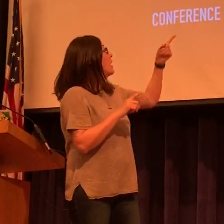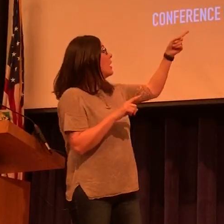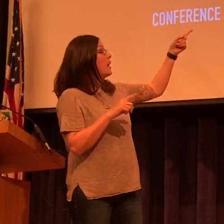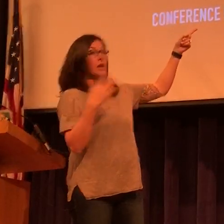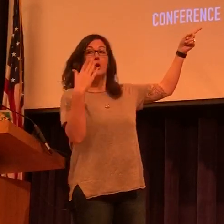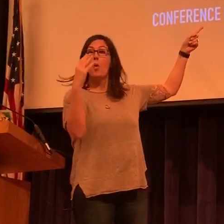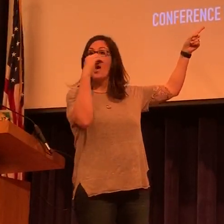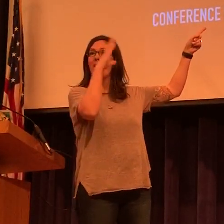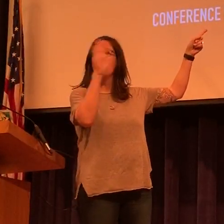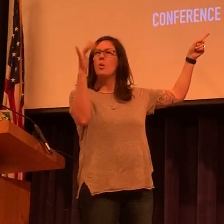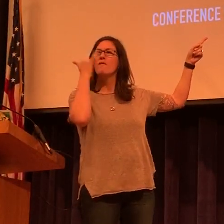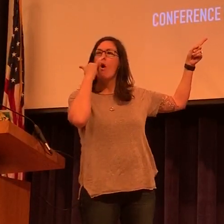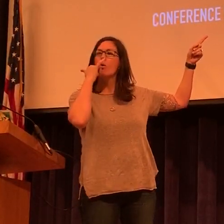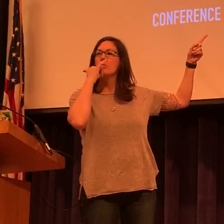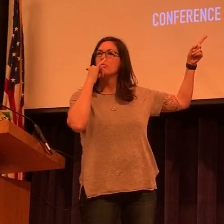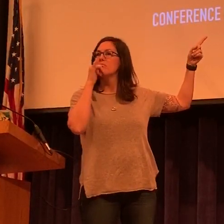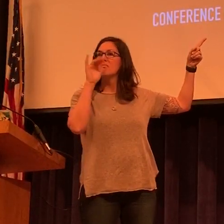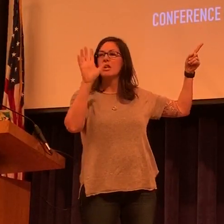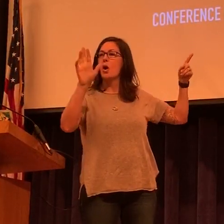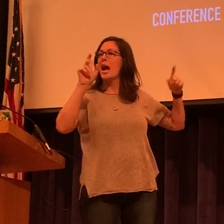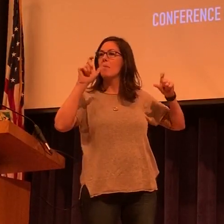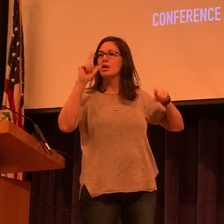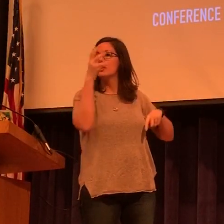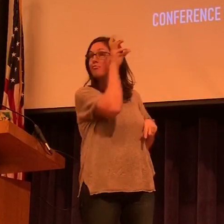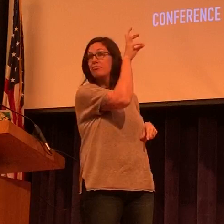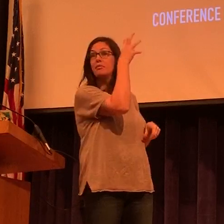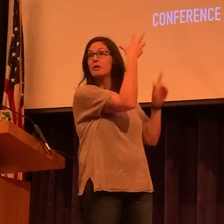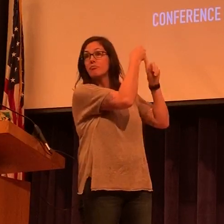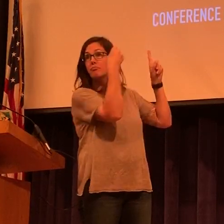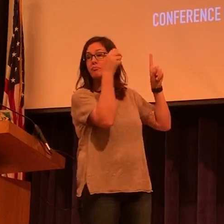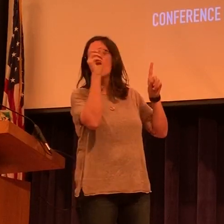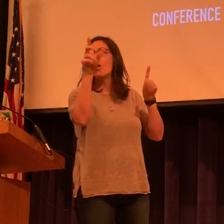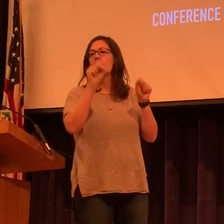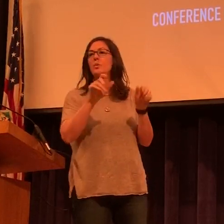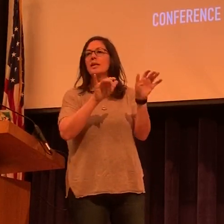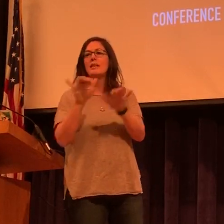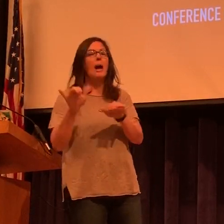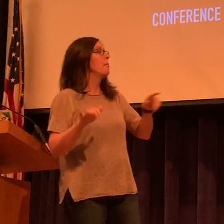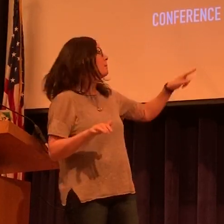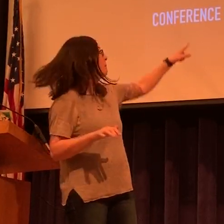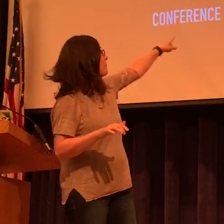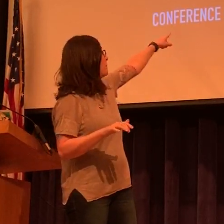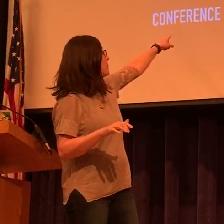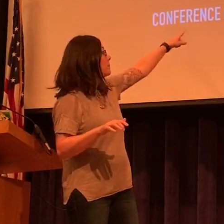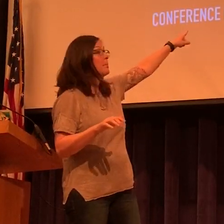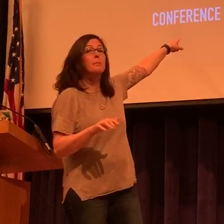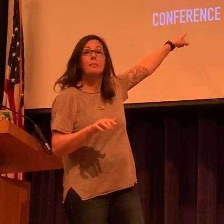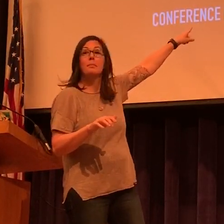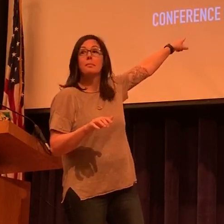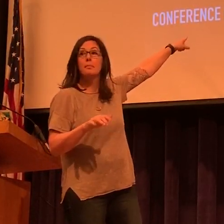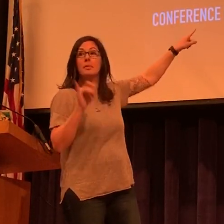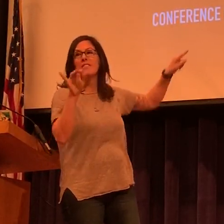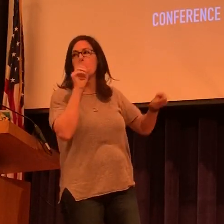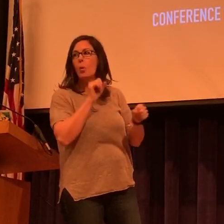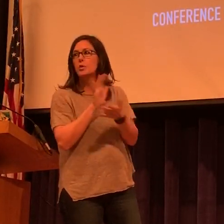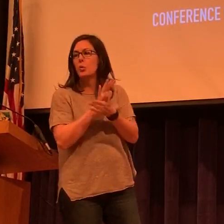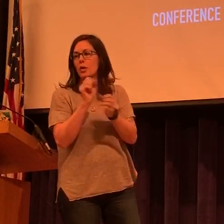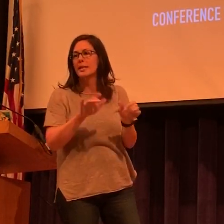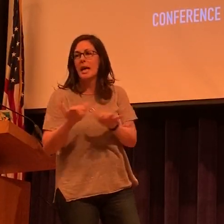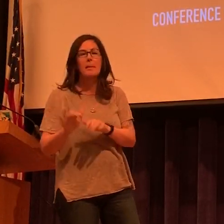and practicing what I preach. You can go ahead and take out the camera on your phone and scan the QR code, or you can type this URL into a